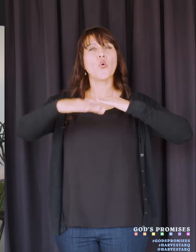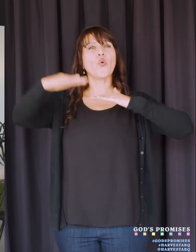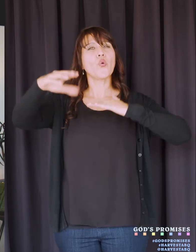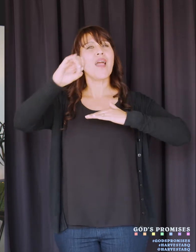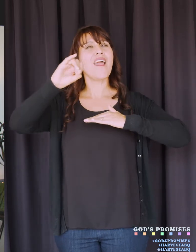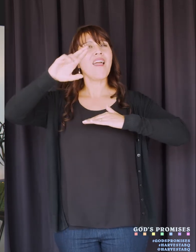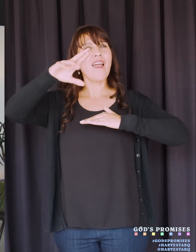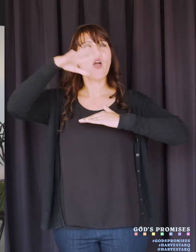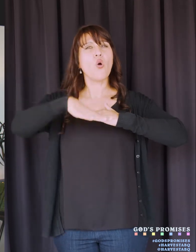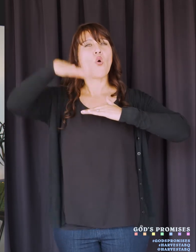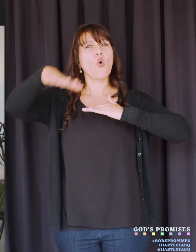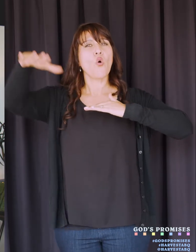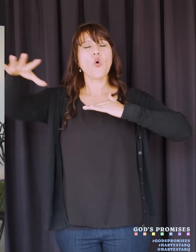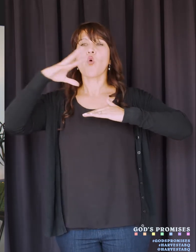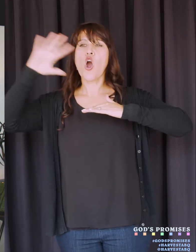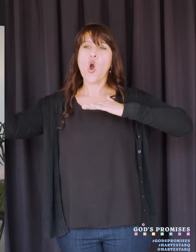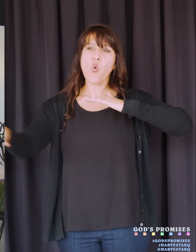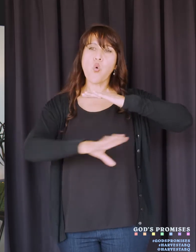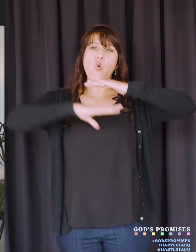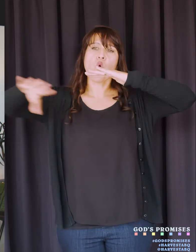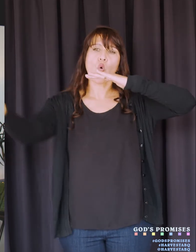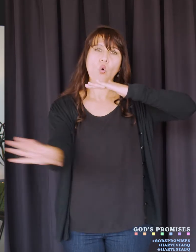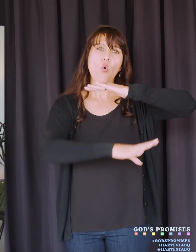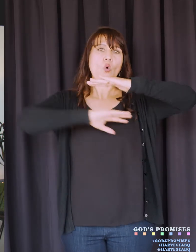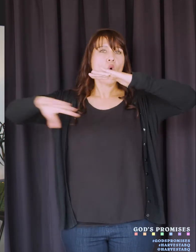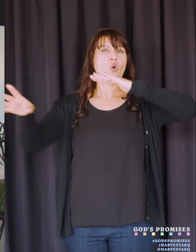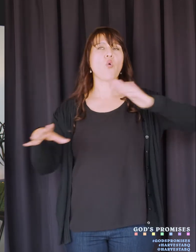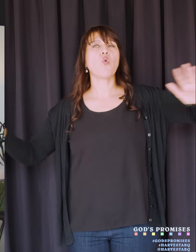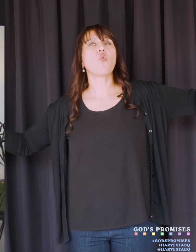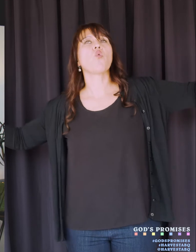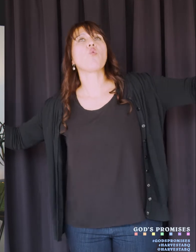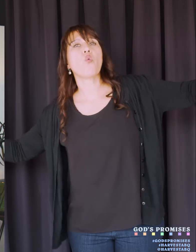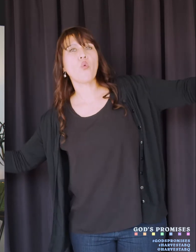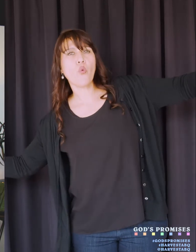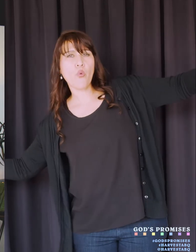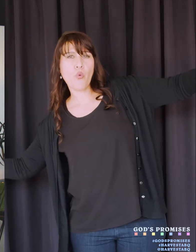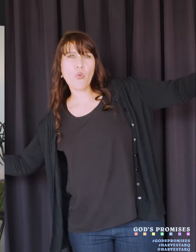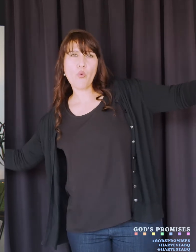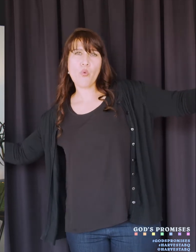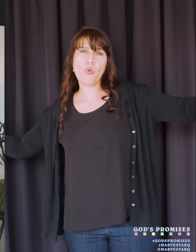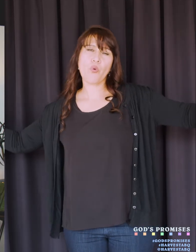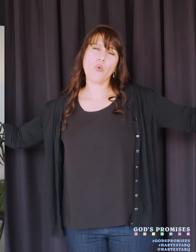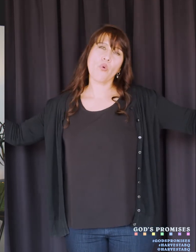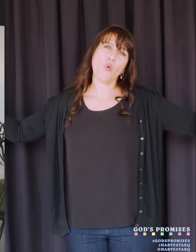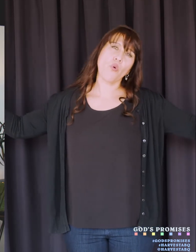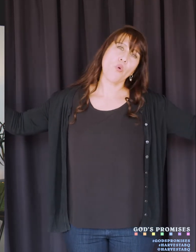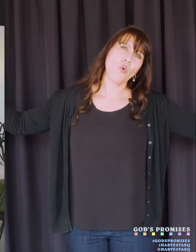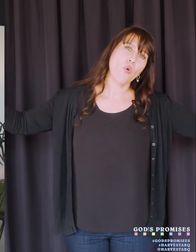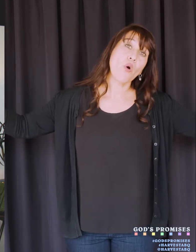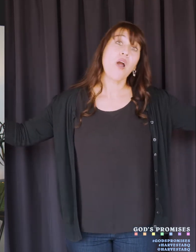the updrafts of the world. They just glide. But many of you, if I'm